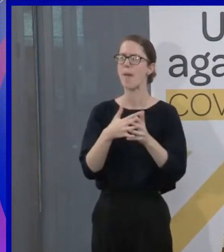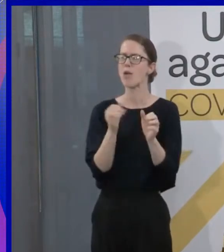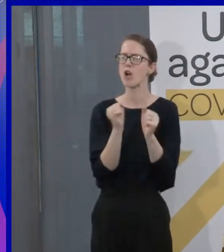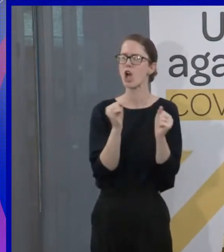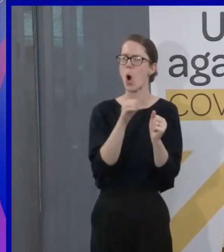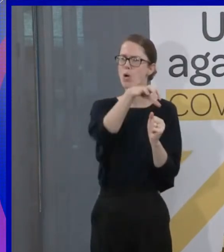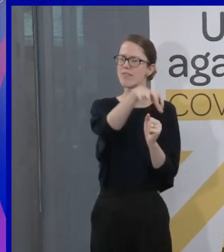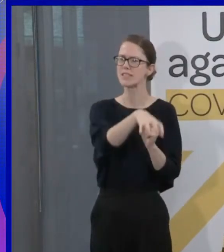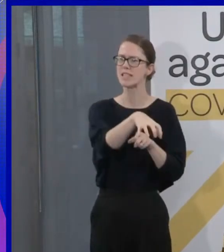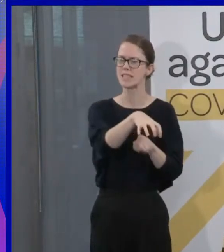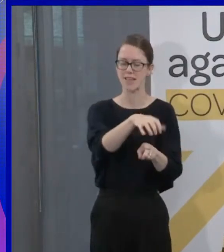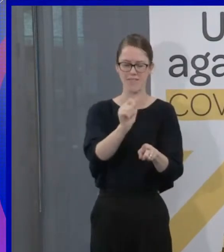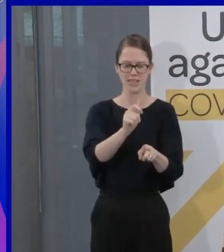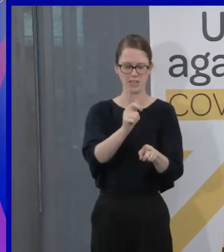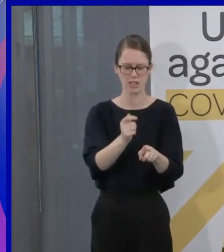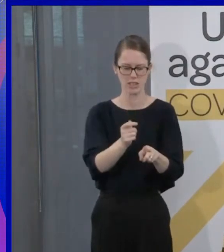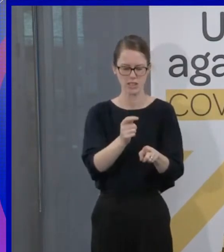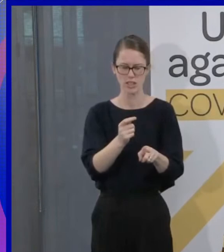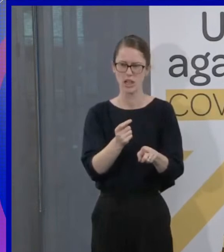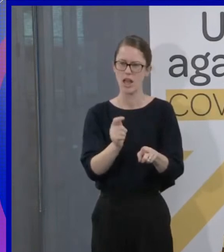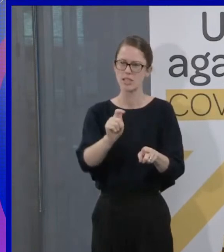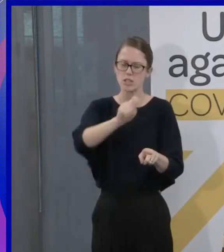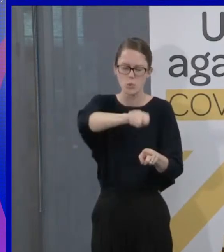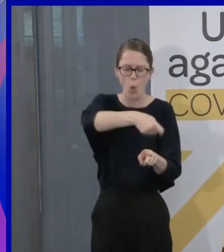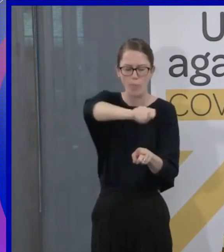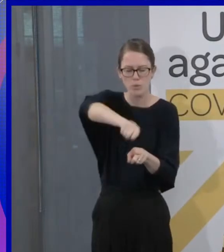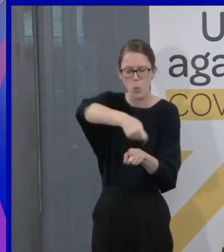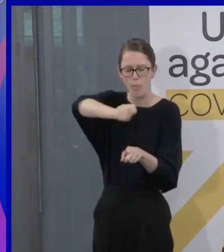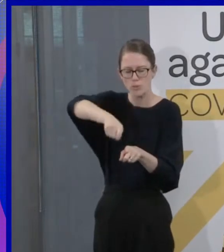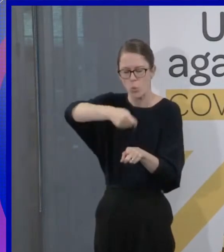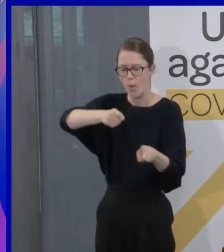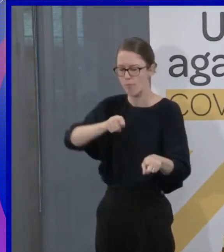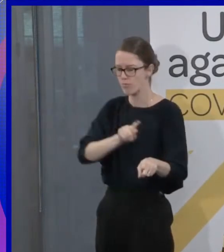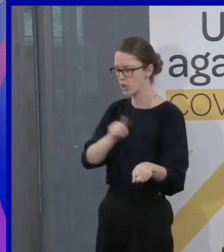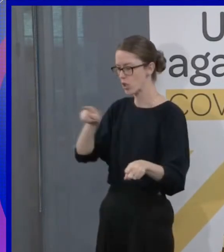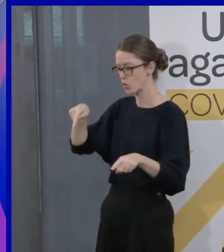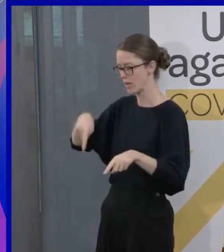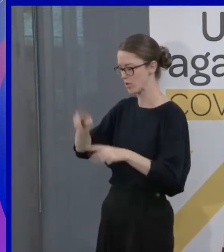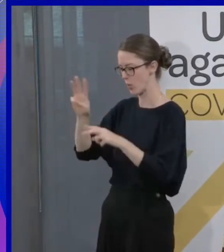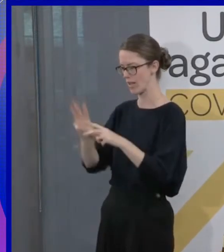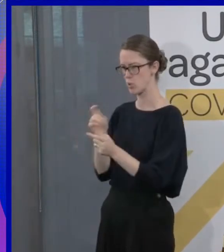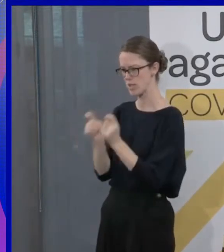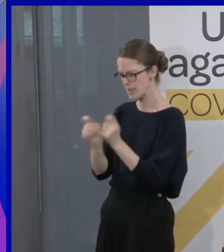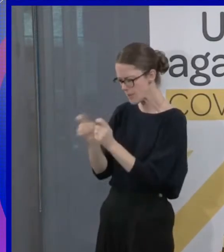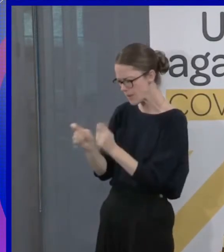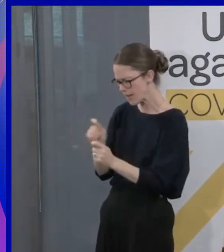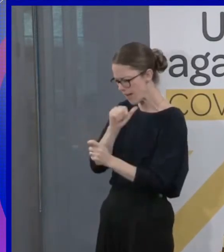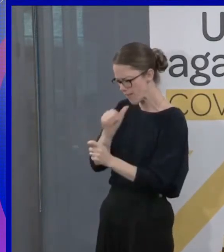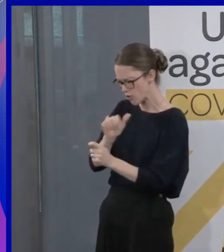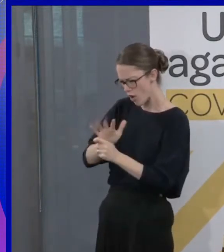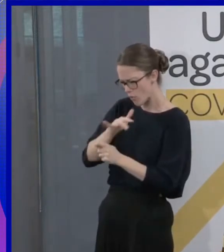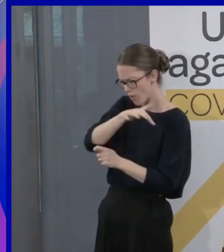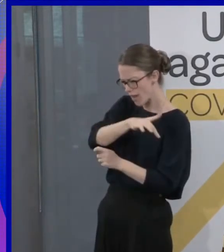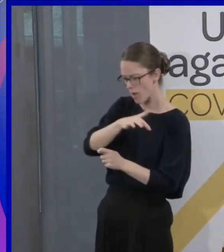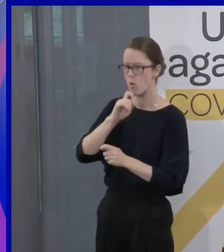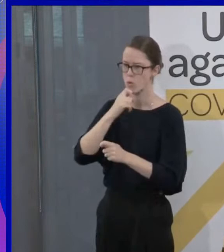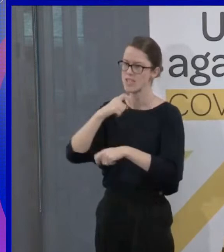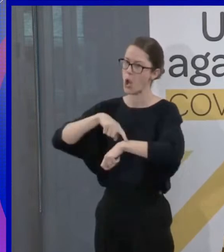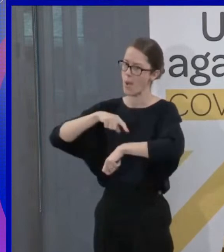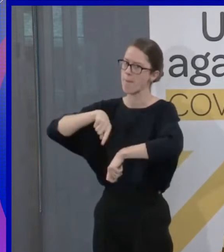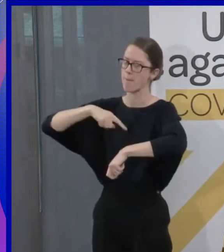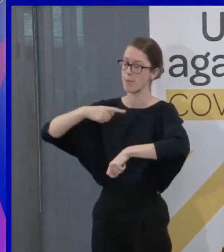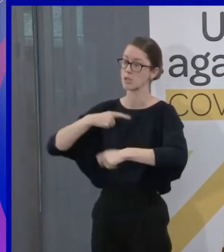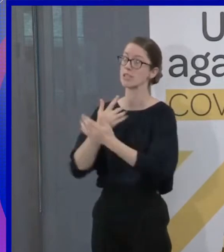The swabs were taken over the weekend and flown to ESR here in Wellington for testing. It will take some time to process all those swabs. There is a